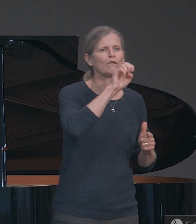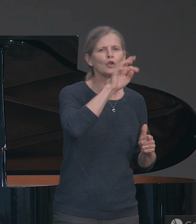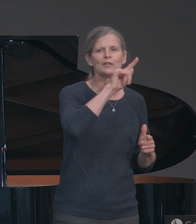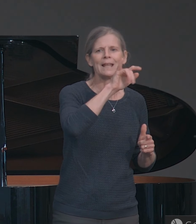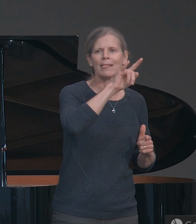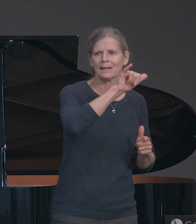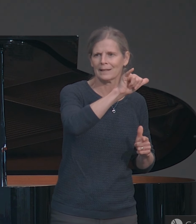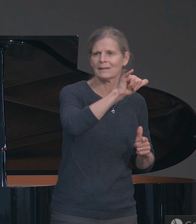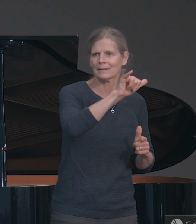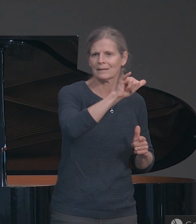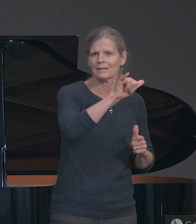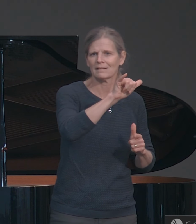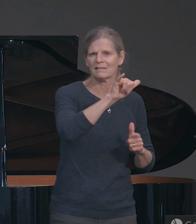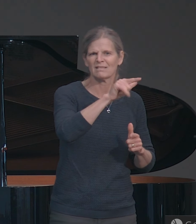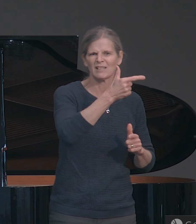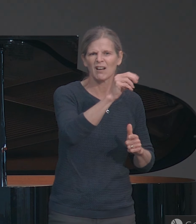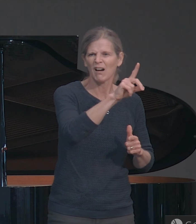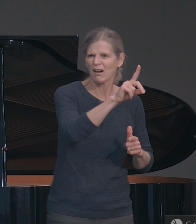goddesses.